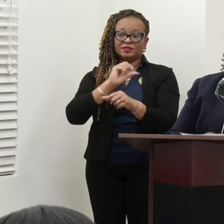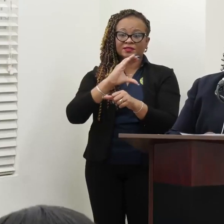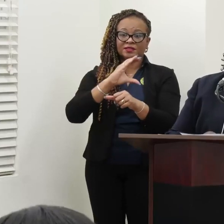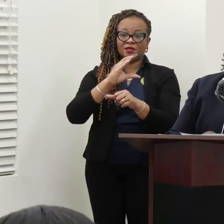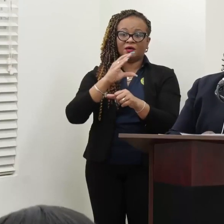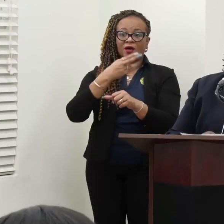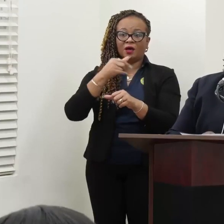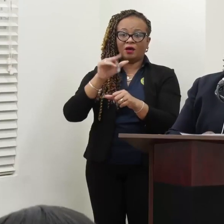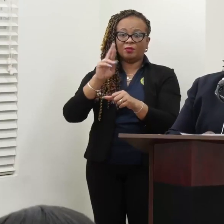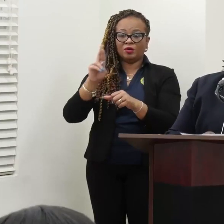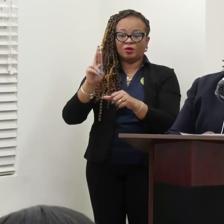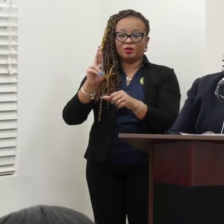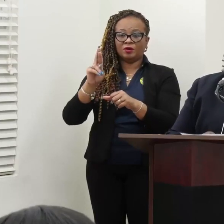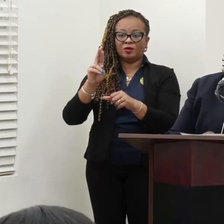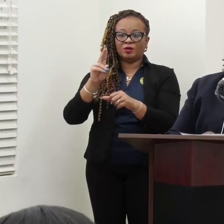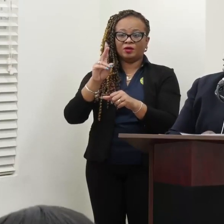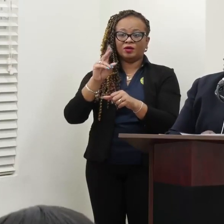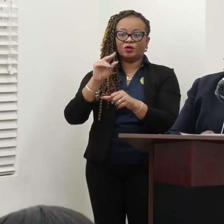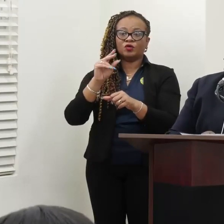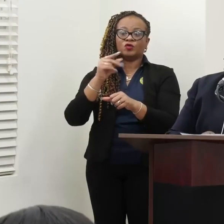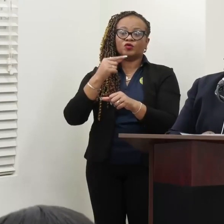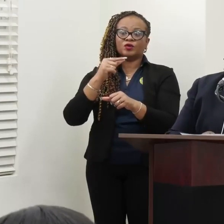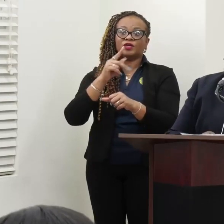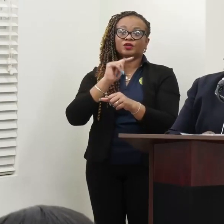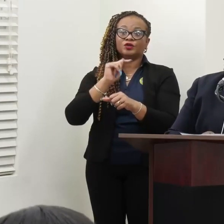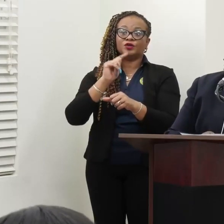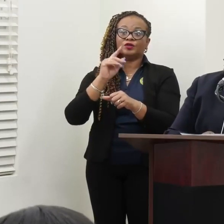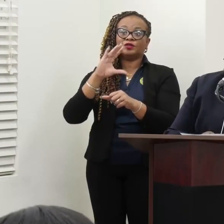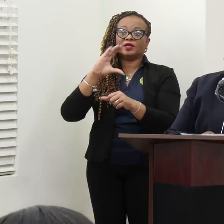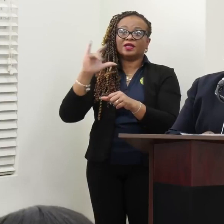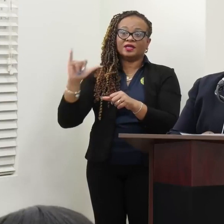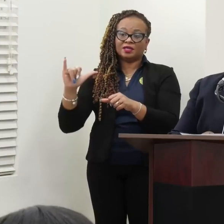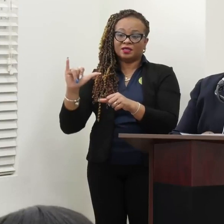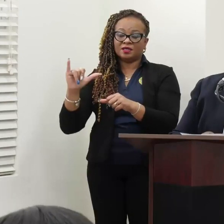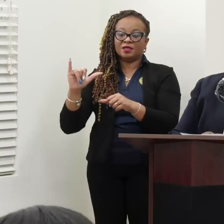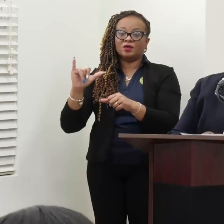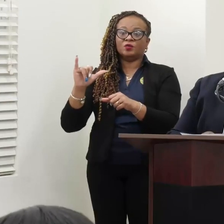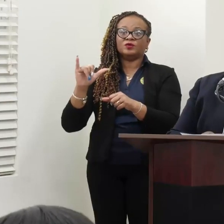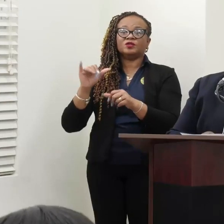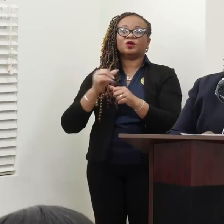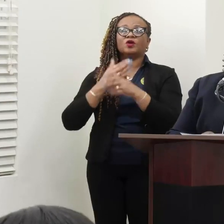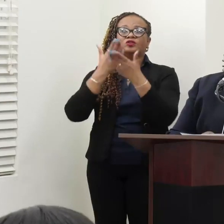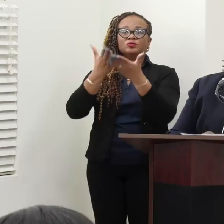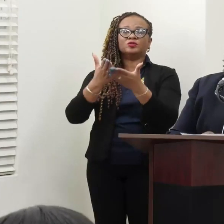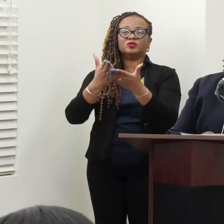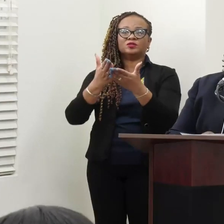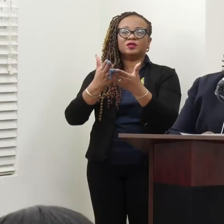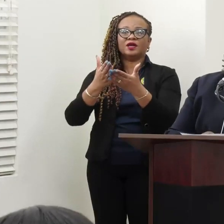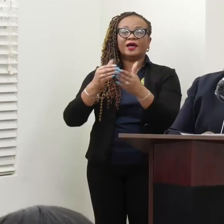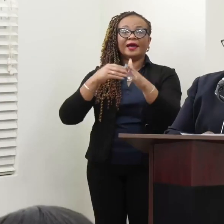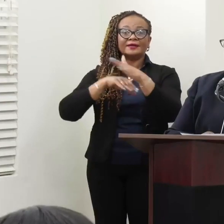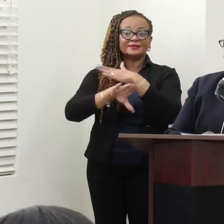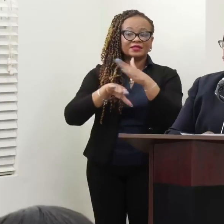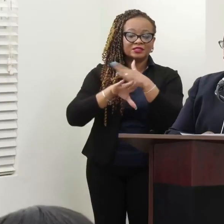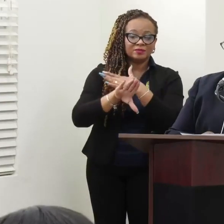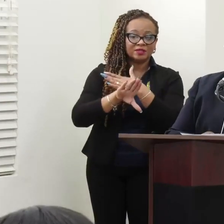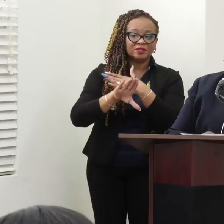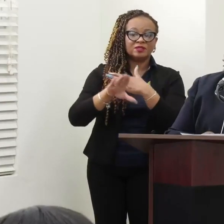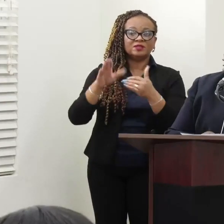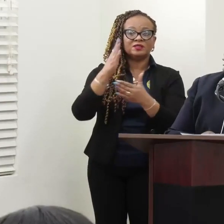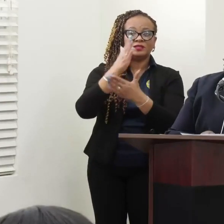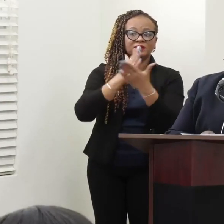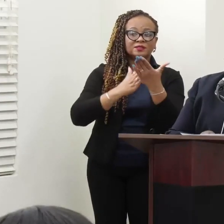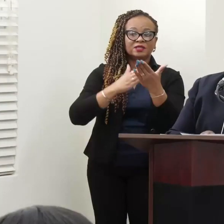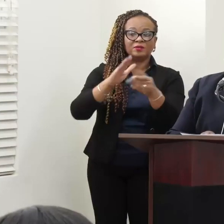Harbor, and Green Turtle Key, which are contributing to accessibility to these